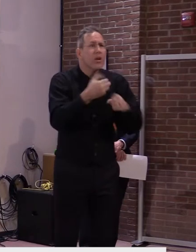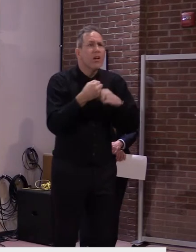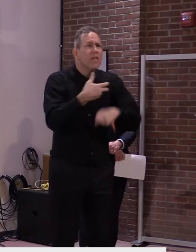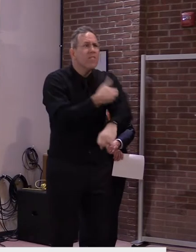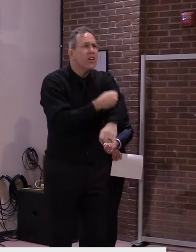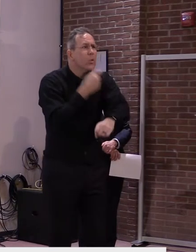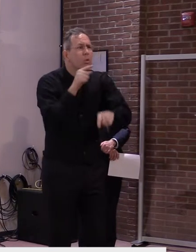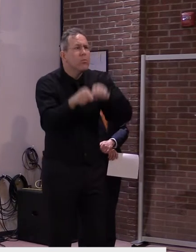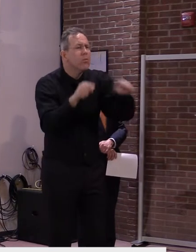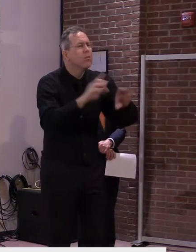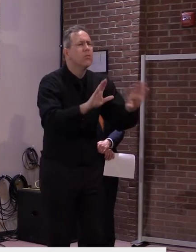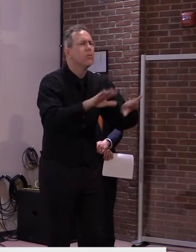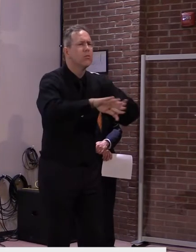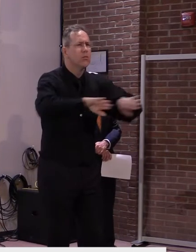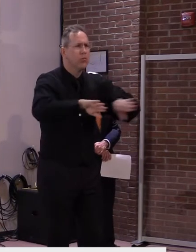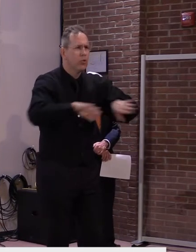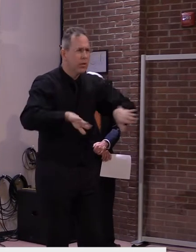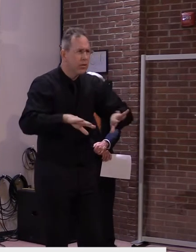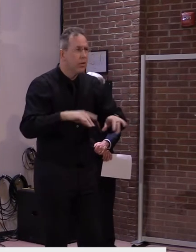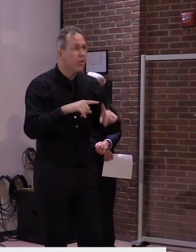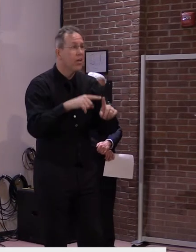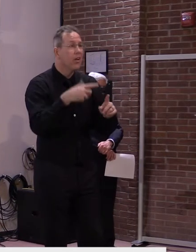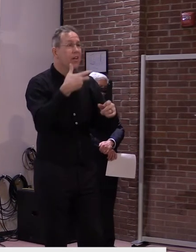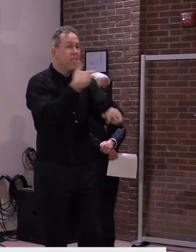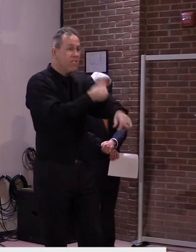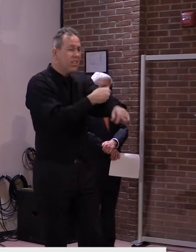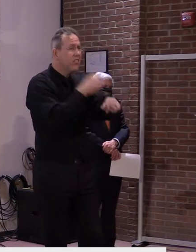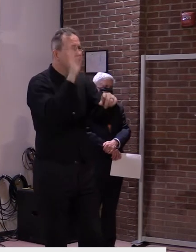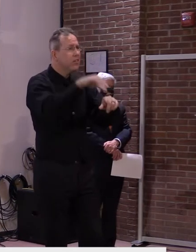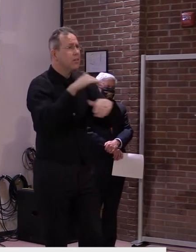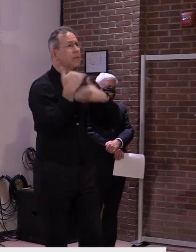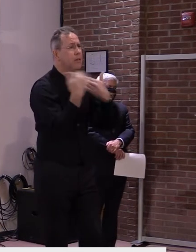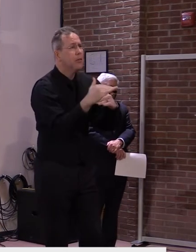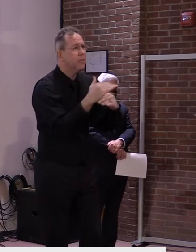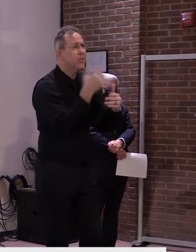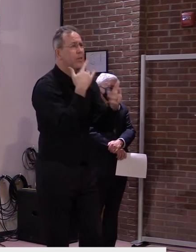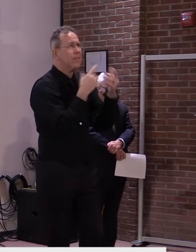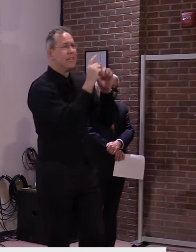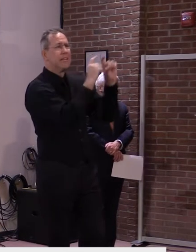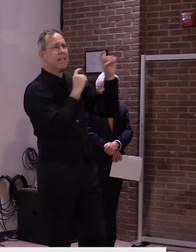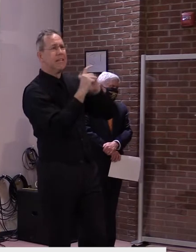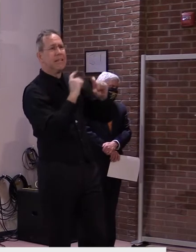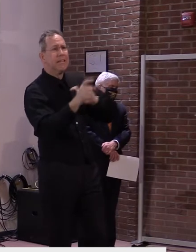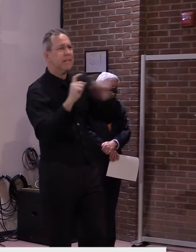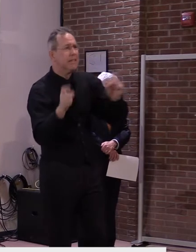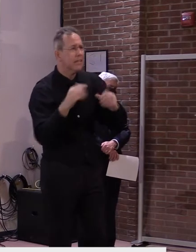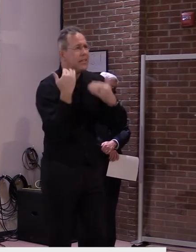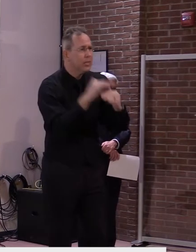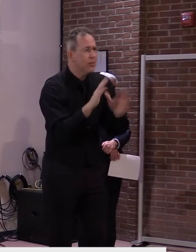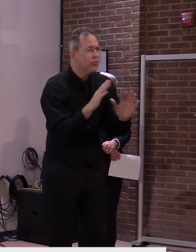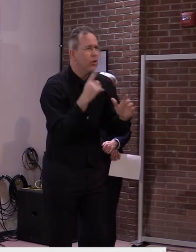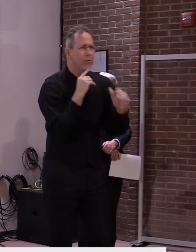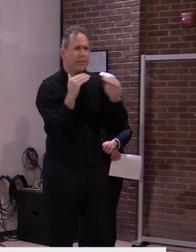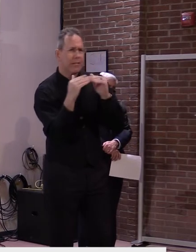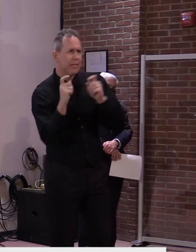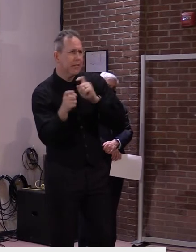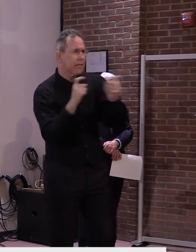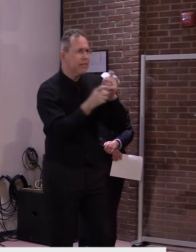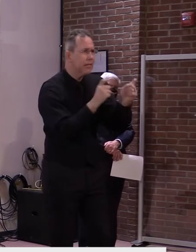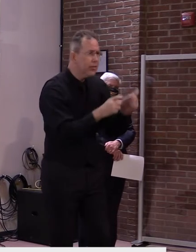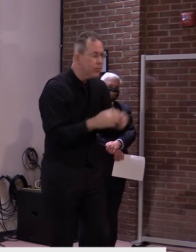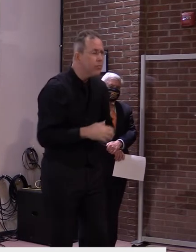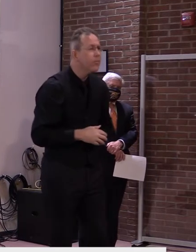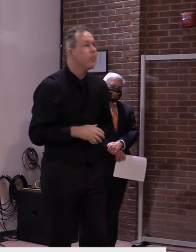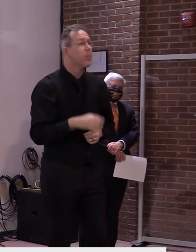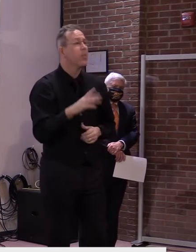the very limited supply of vaccines. We do think the surveillance testing is a very important tool and intend to